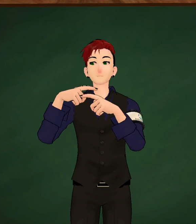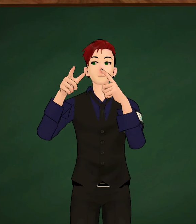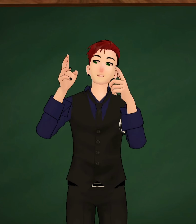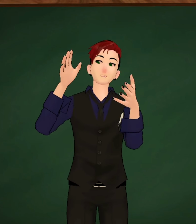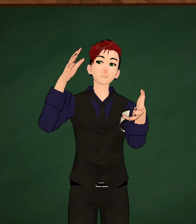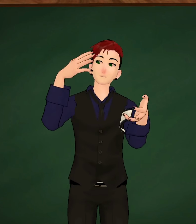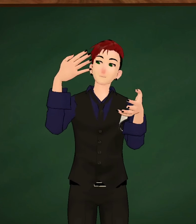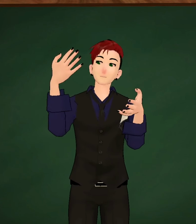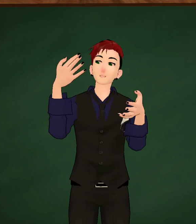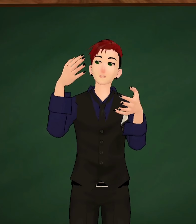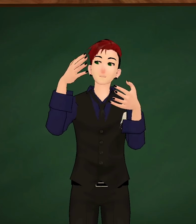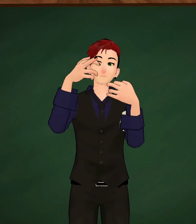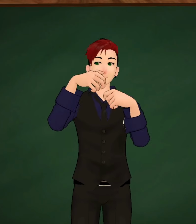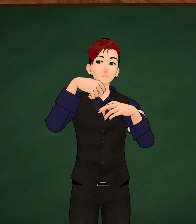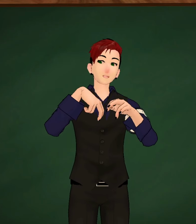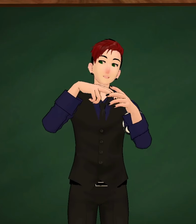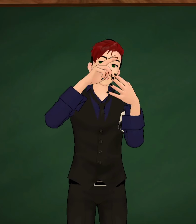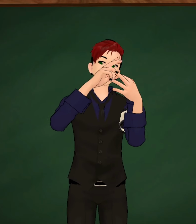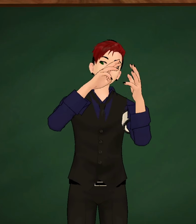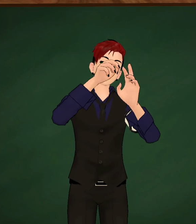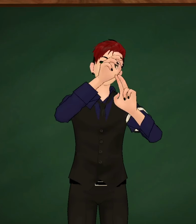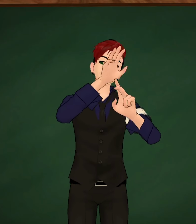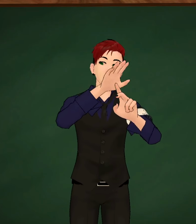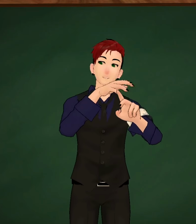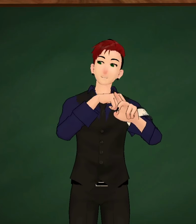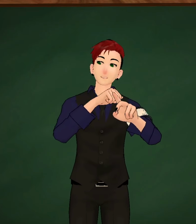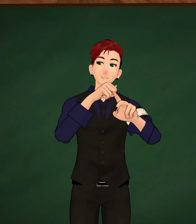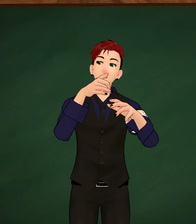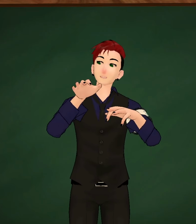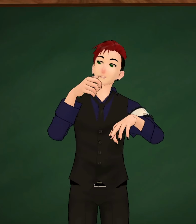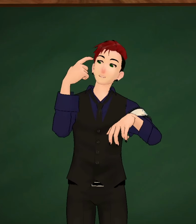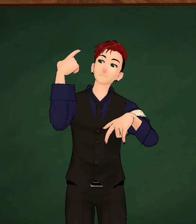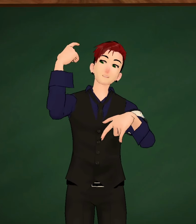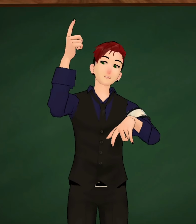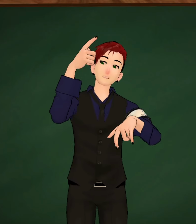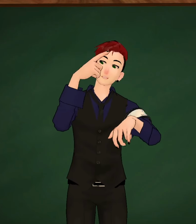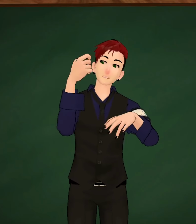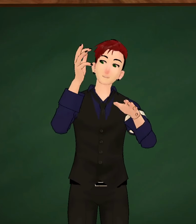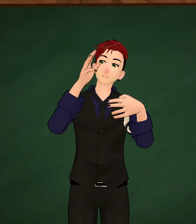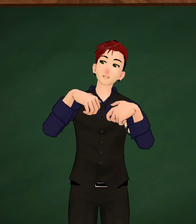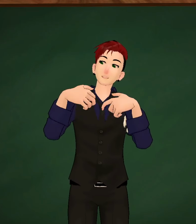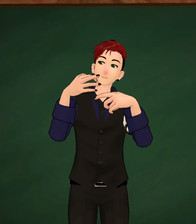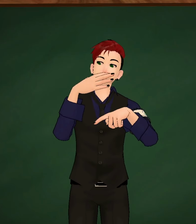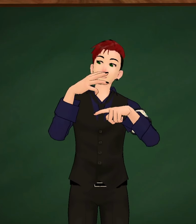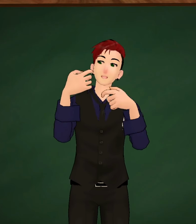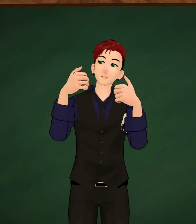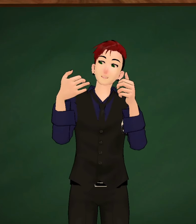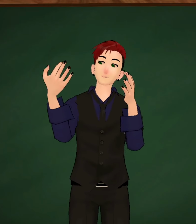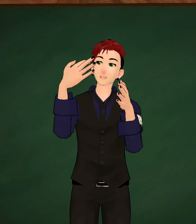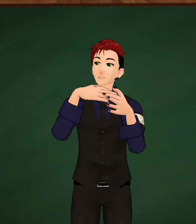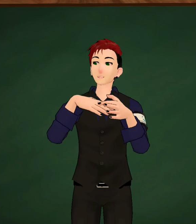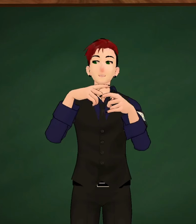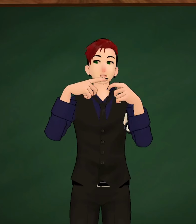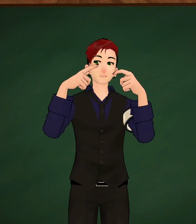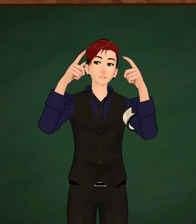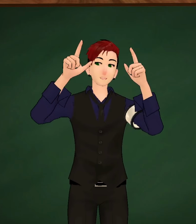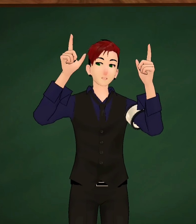But again, and in my like freshman orientation, which I haven't done in so long because just life got busy and I want to get back to it again, I have like a whole